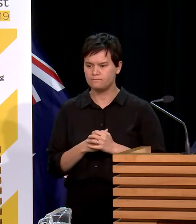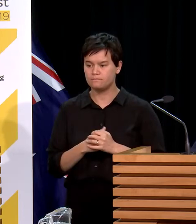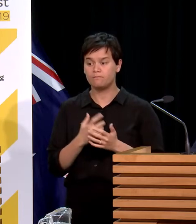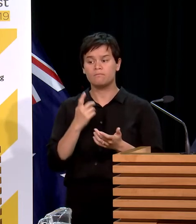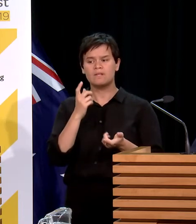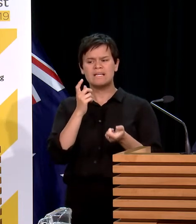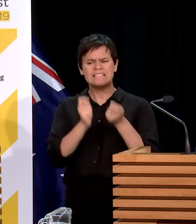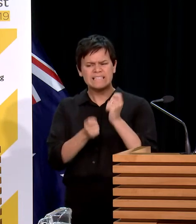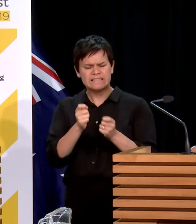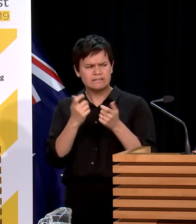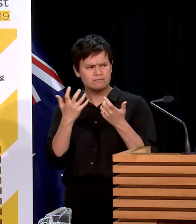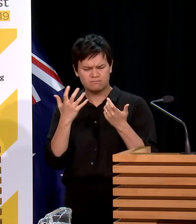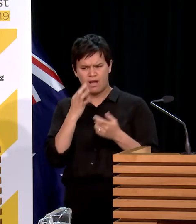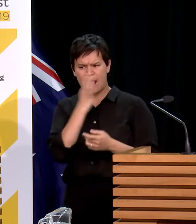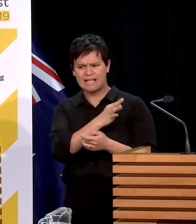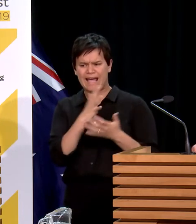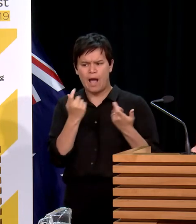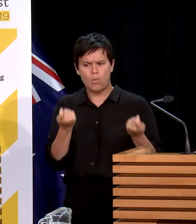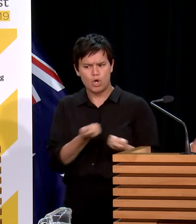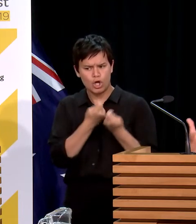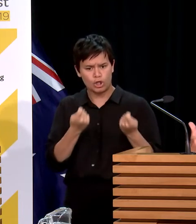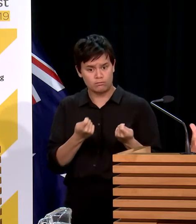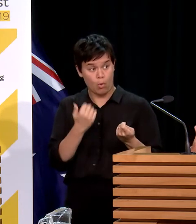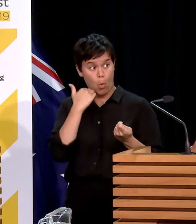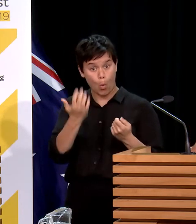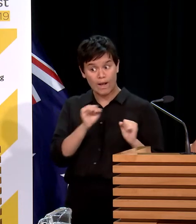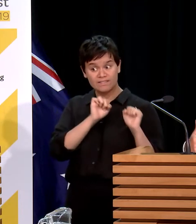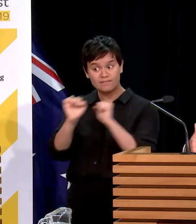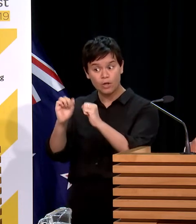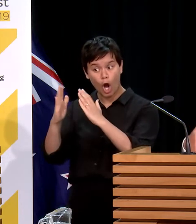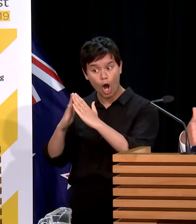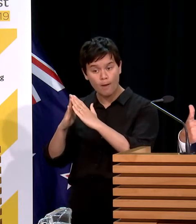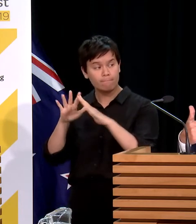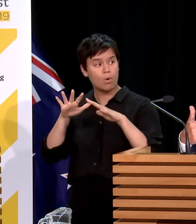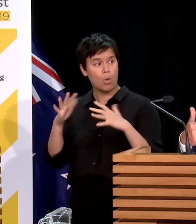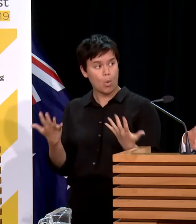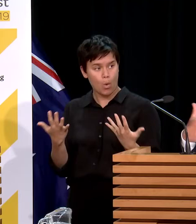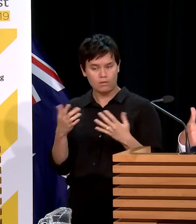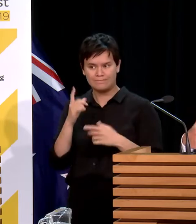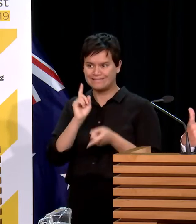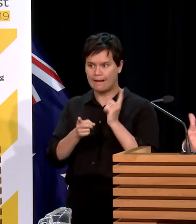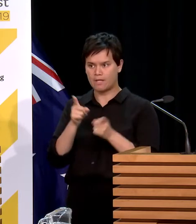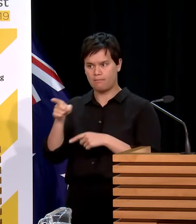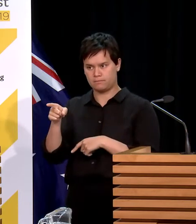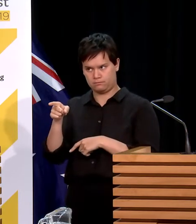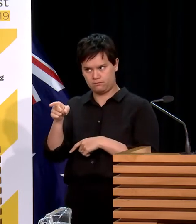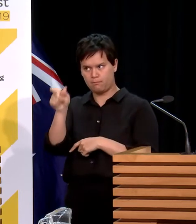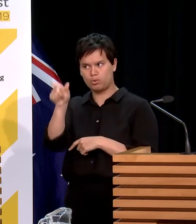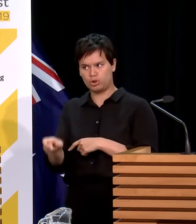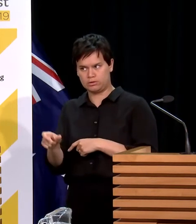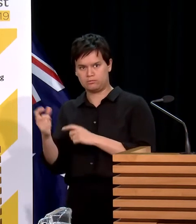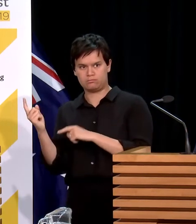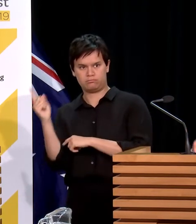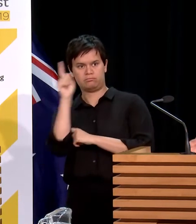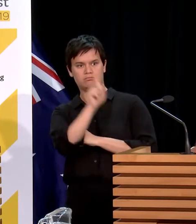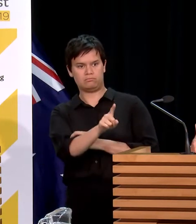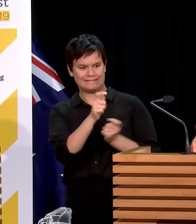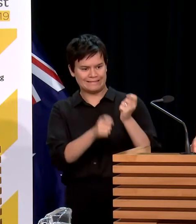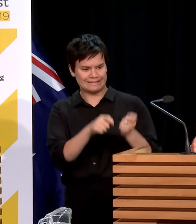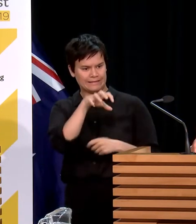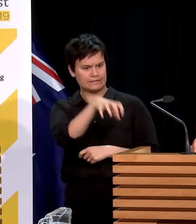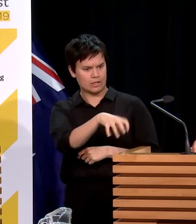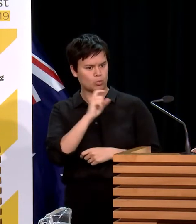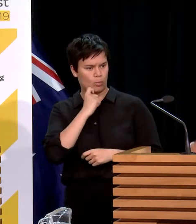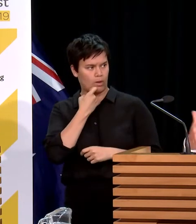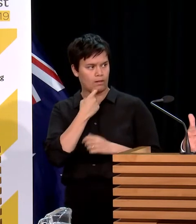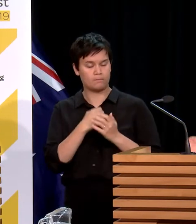really. If there's a testing centre nearby that they can get to, and that they have strict instructions about how to do that. So very